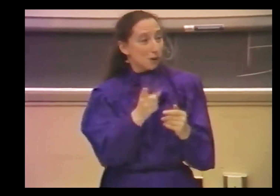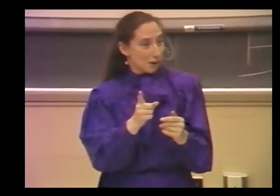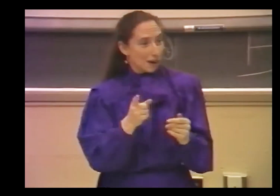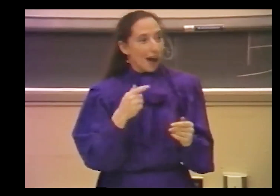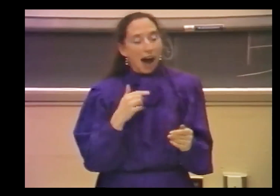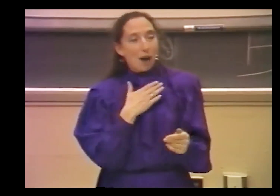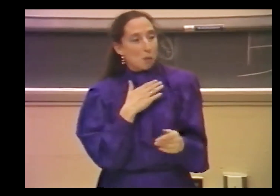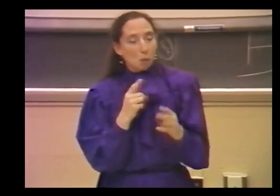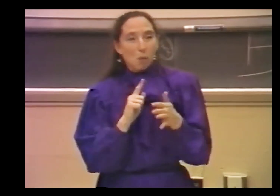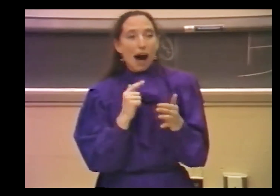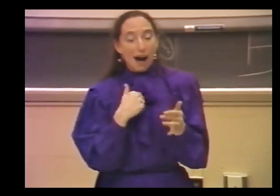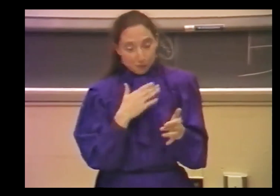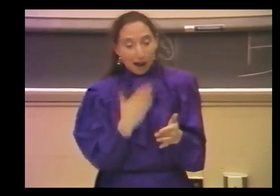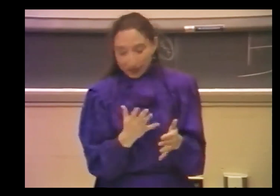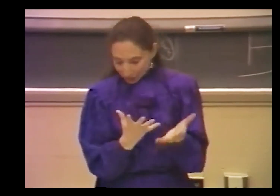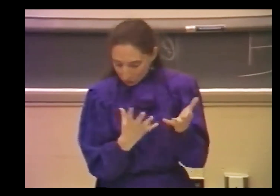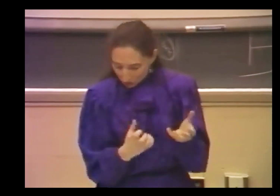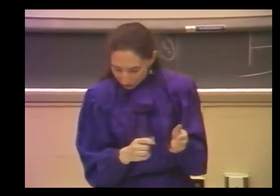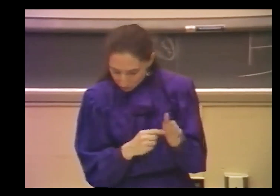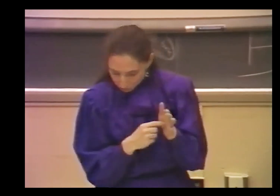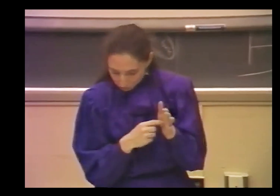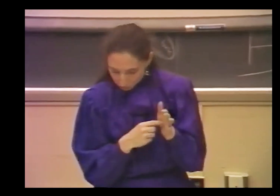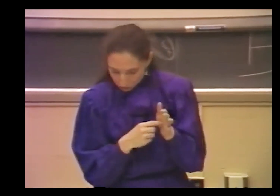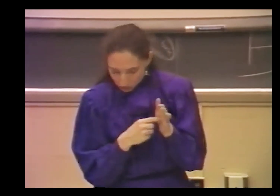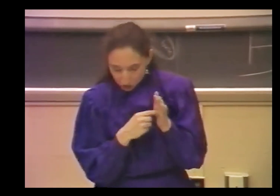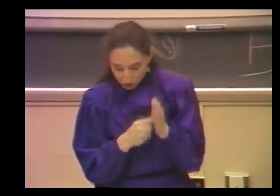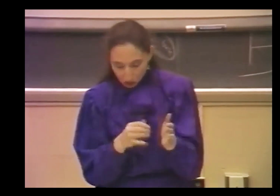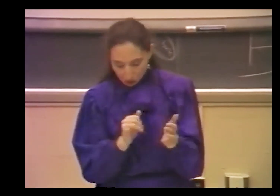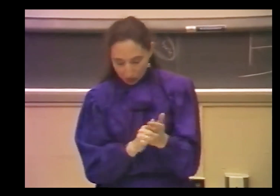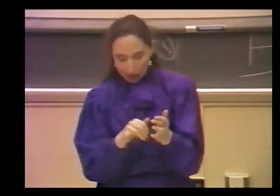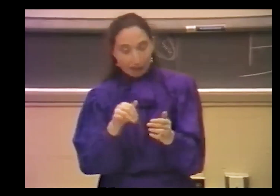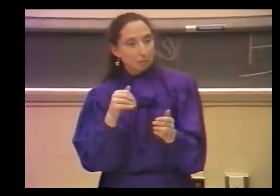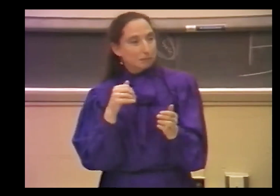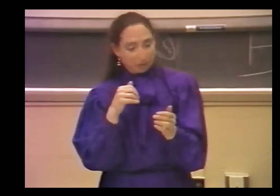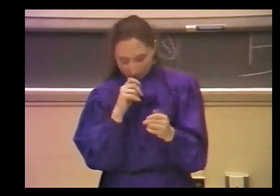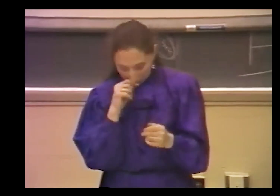were, I frankly wanted to show that